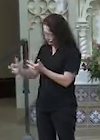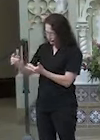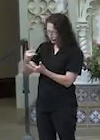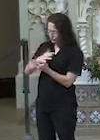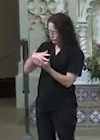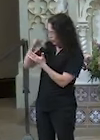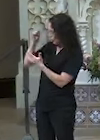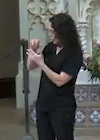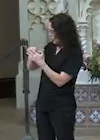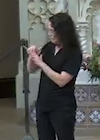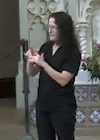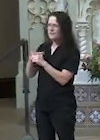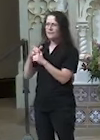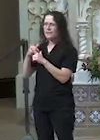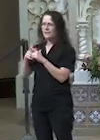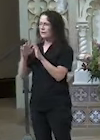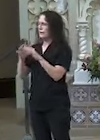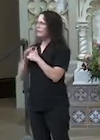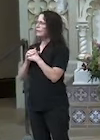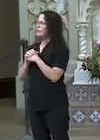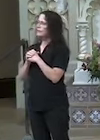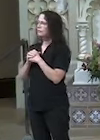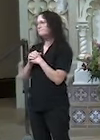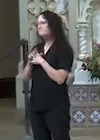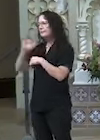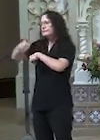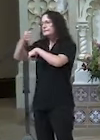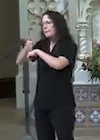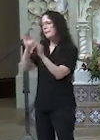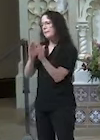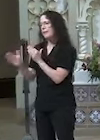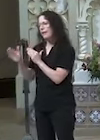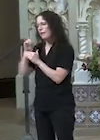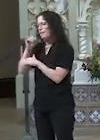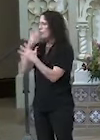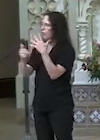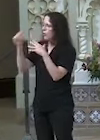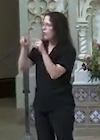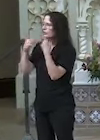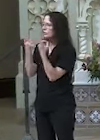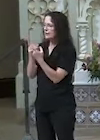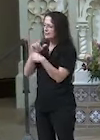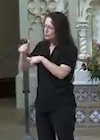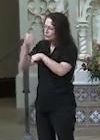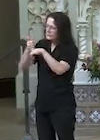for providing an action plan for the Archdiocese.